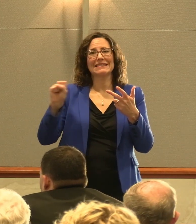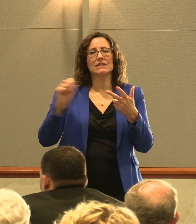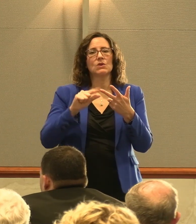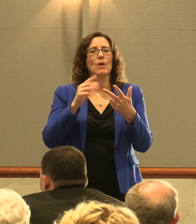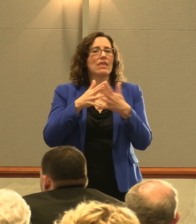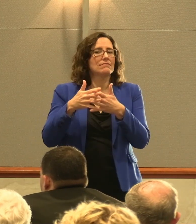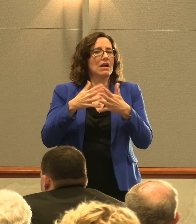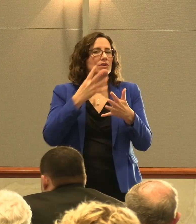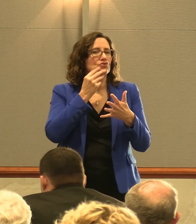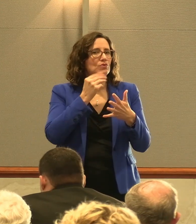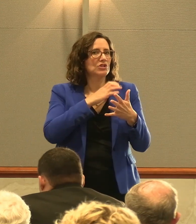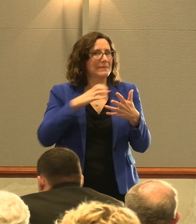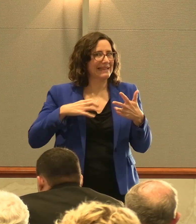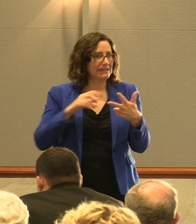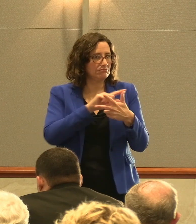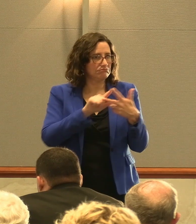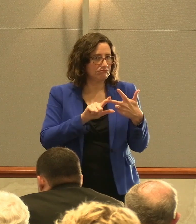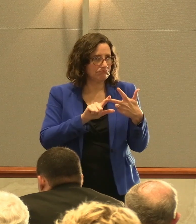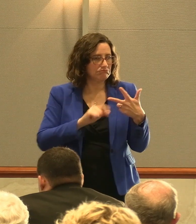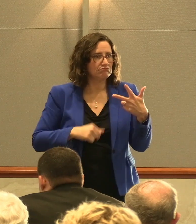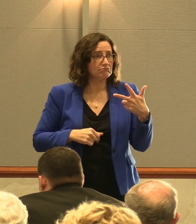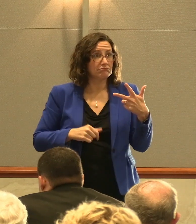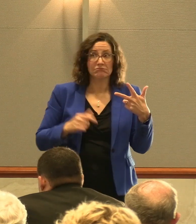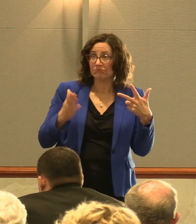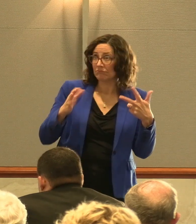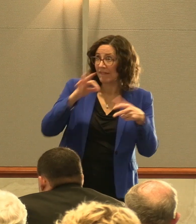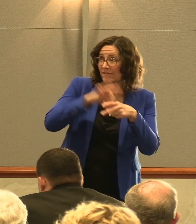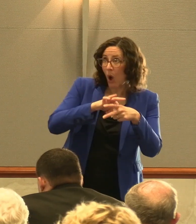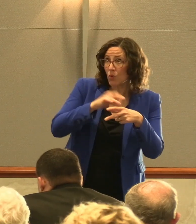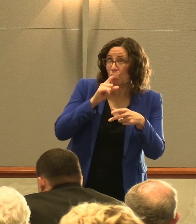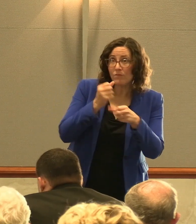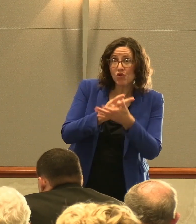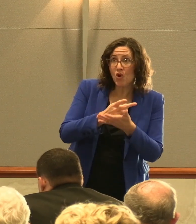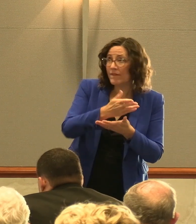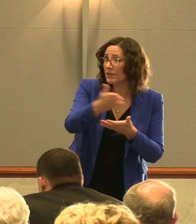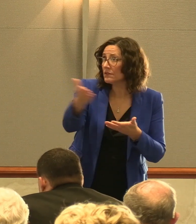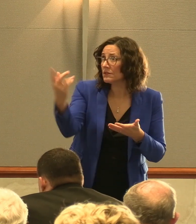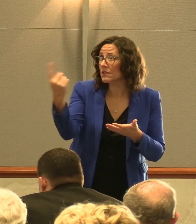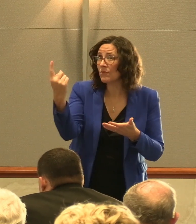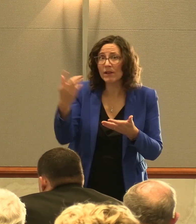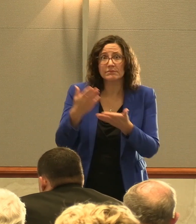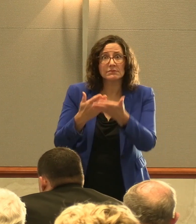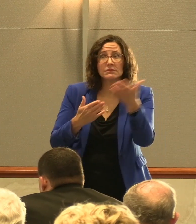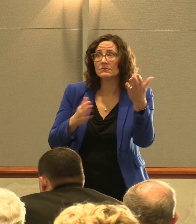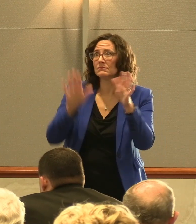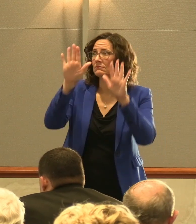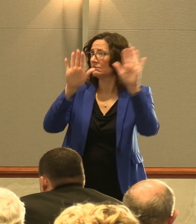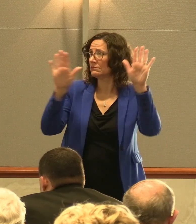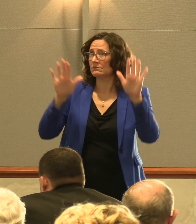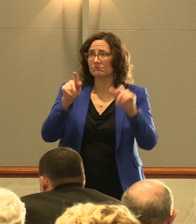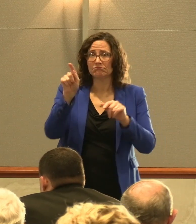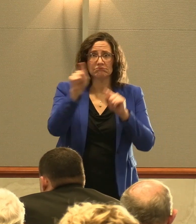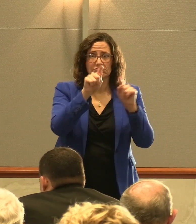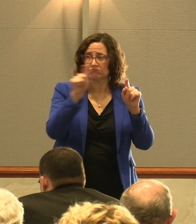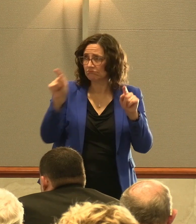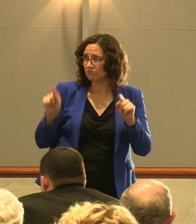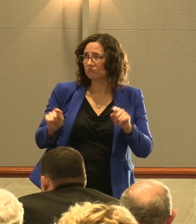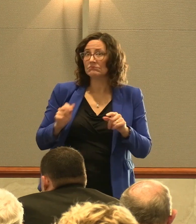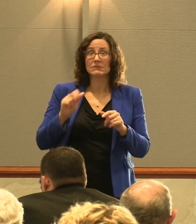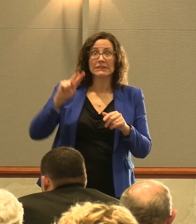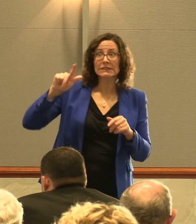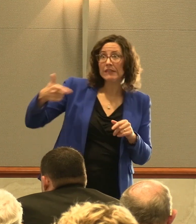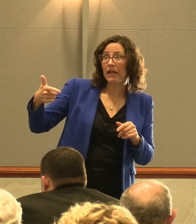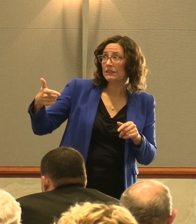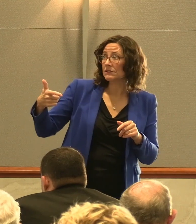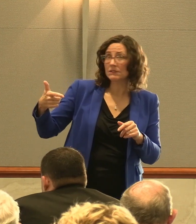Jewish Committee. Can I have a vote to approve? Can someone raise their hand? Okay, and a